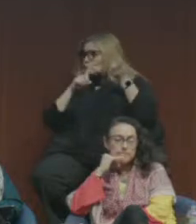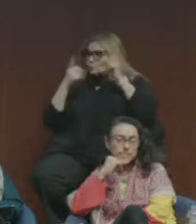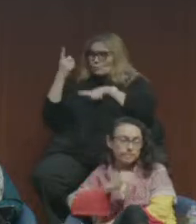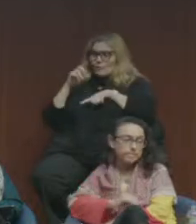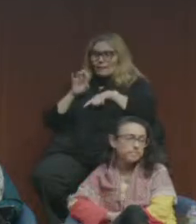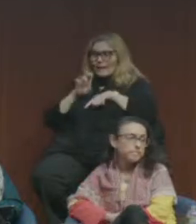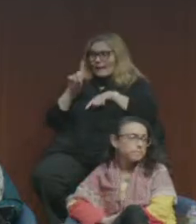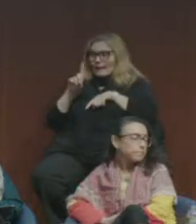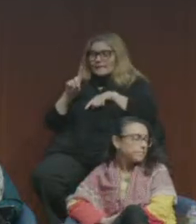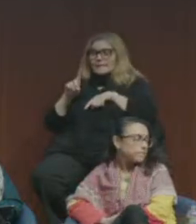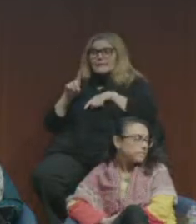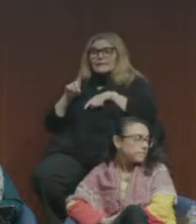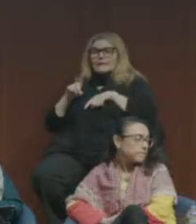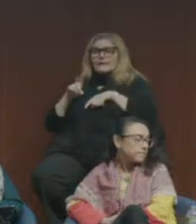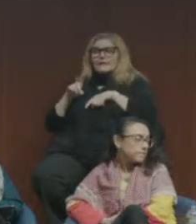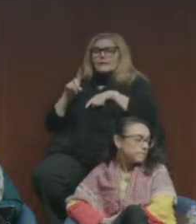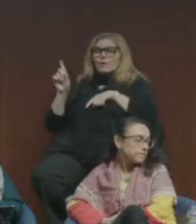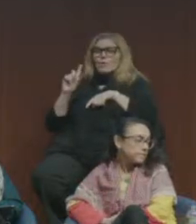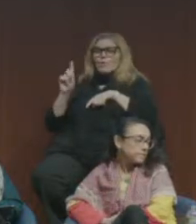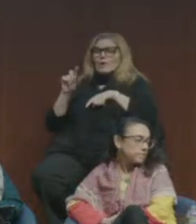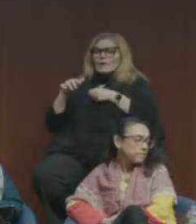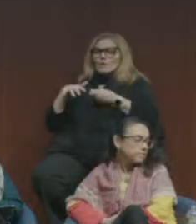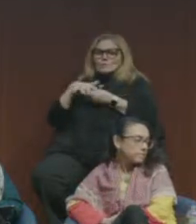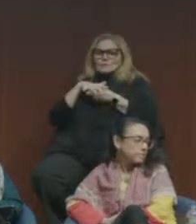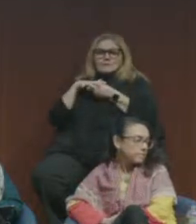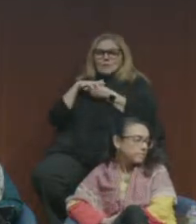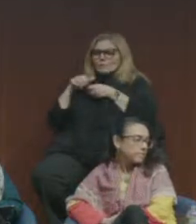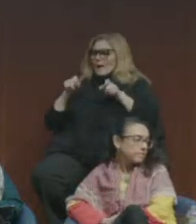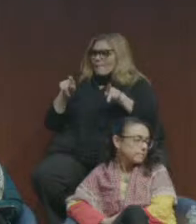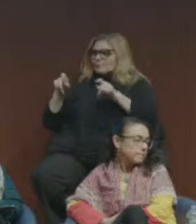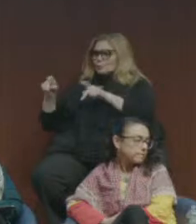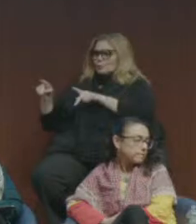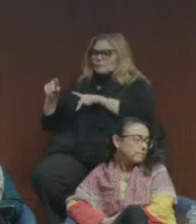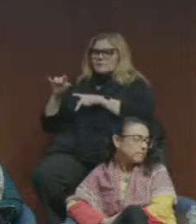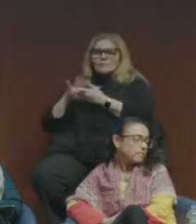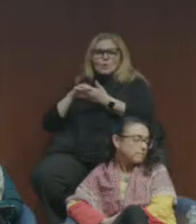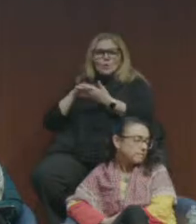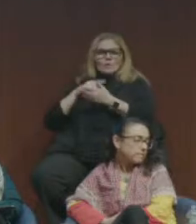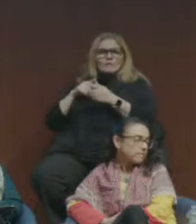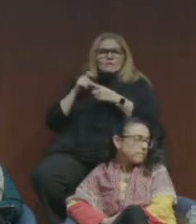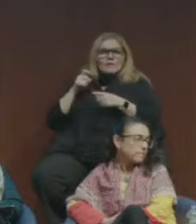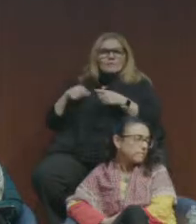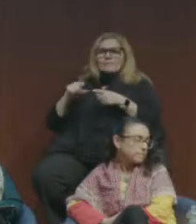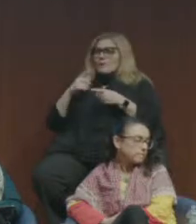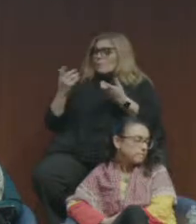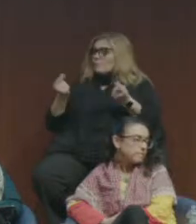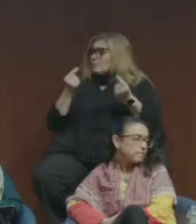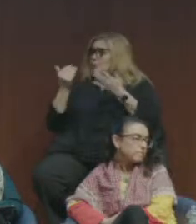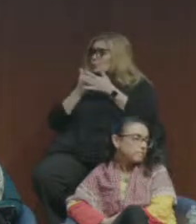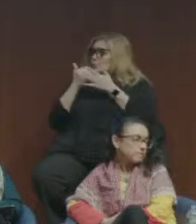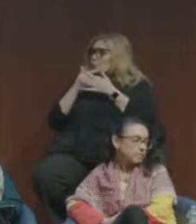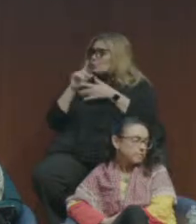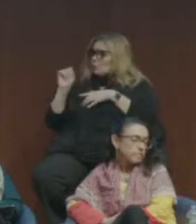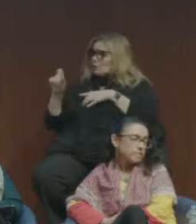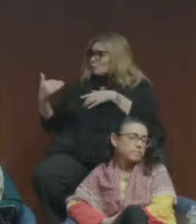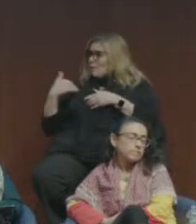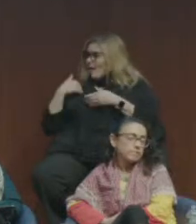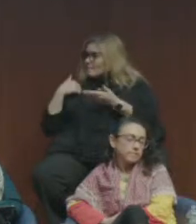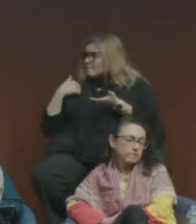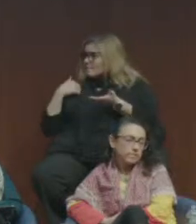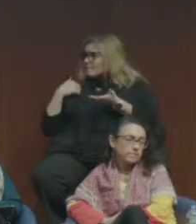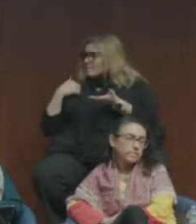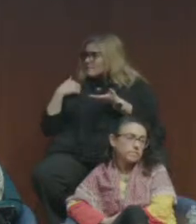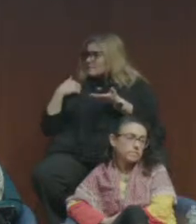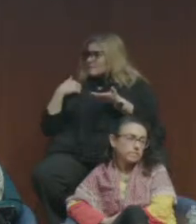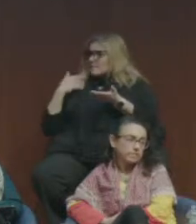right? Where those spaces are, what we're learning from them, and what maybe new questions you have